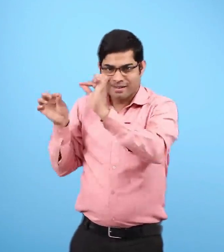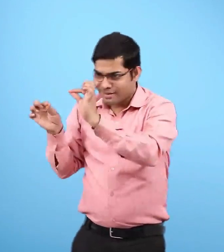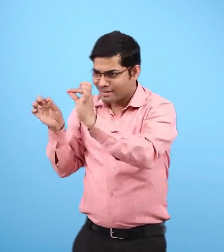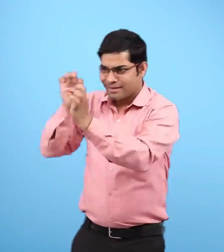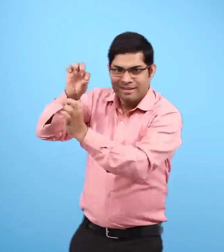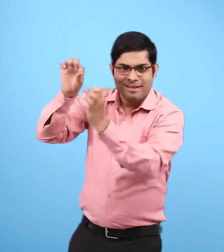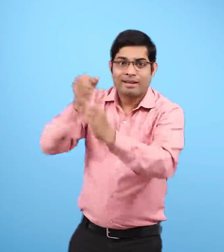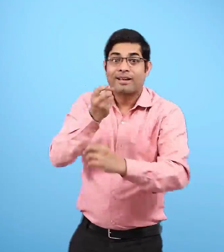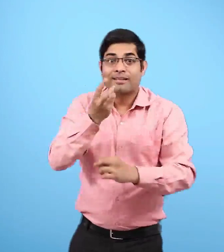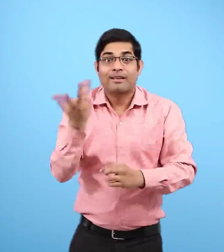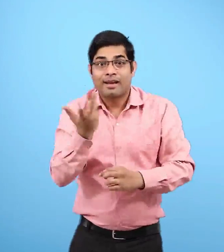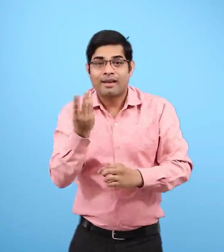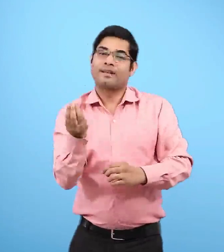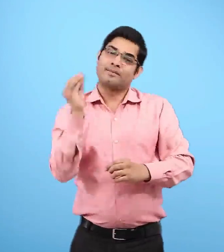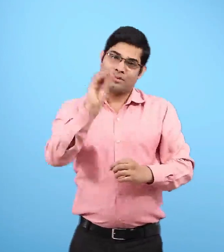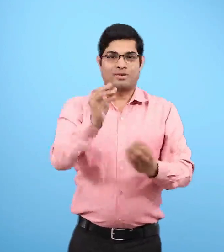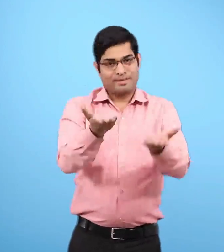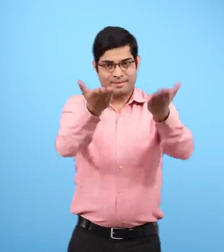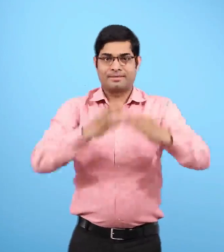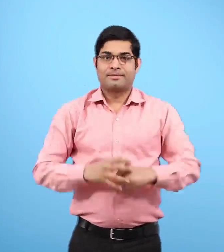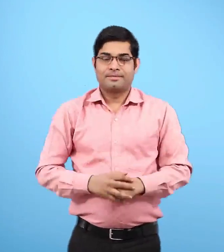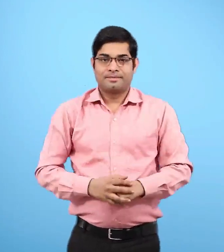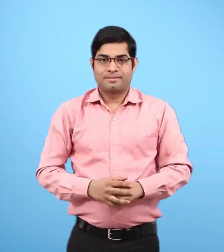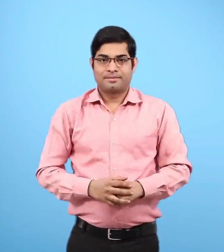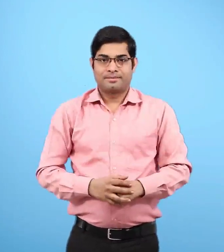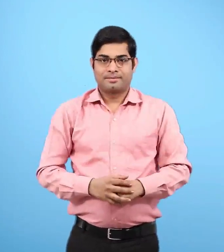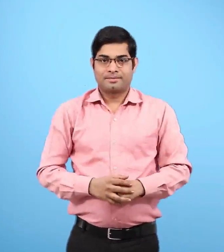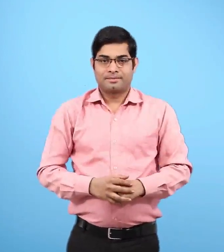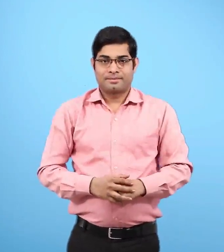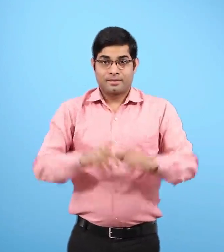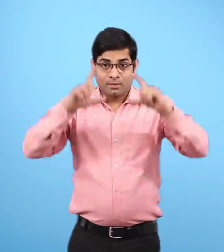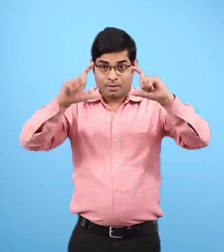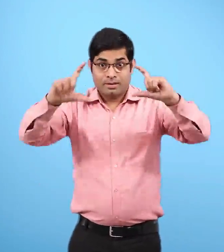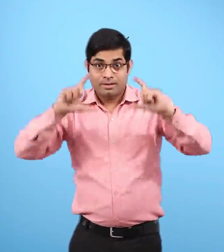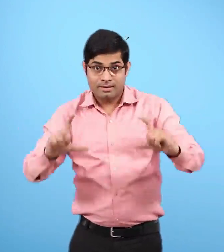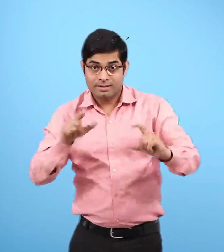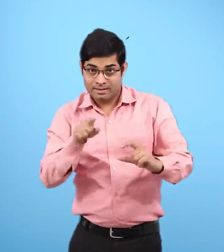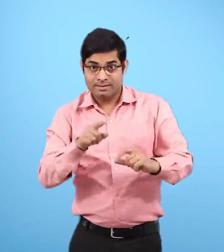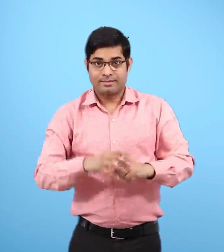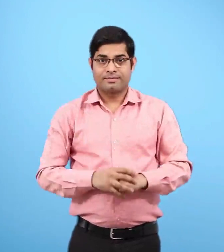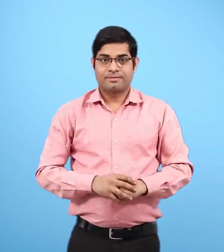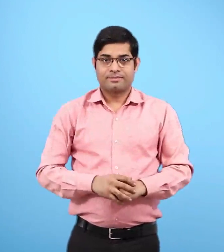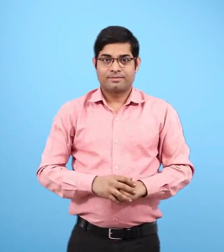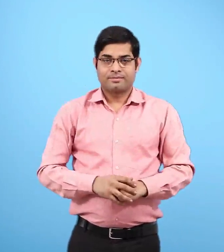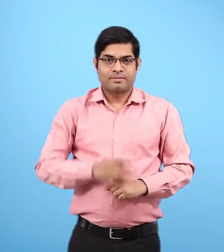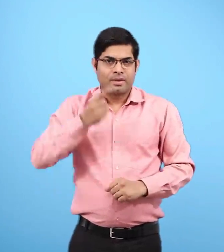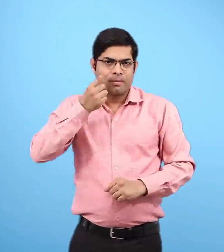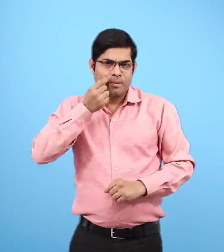classroom blackboard with your pencil and fill the dash. Picture 4 shows